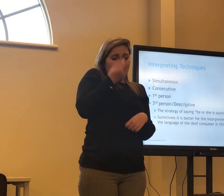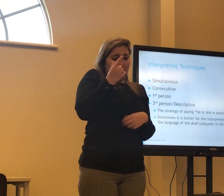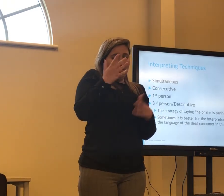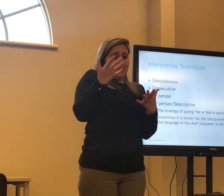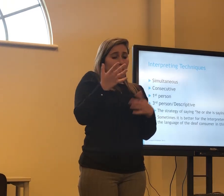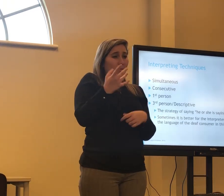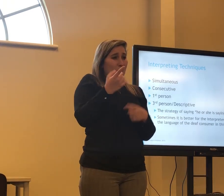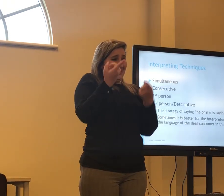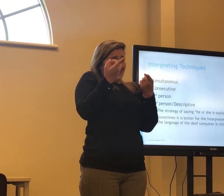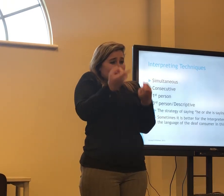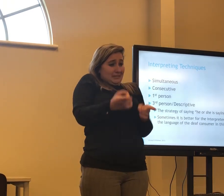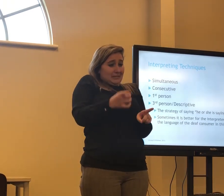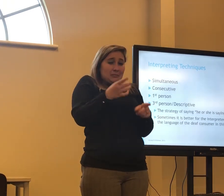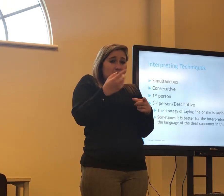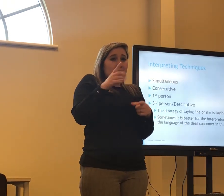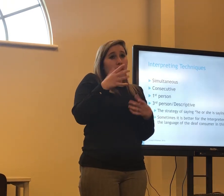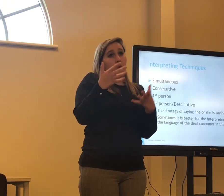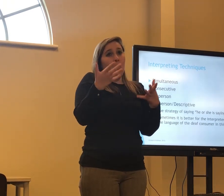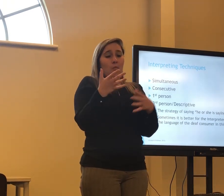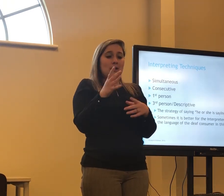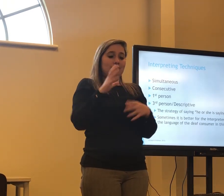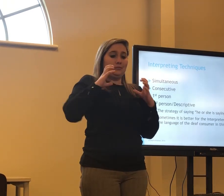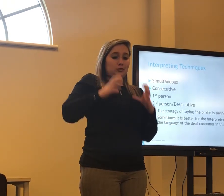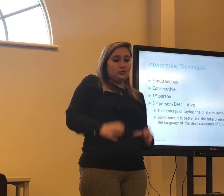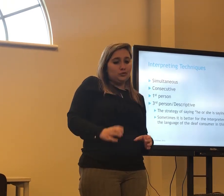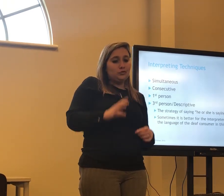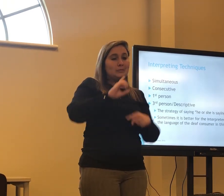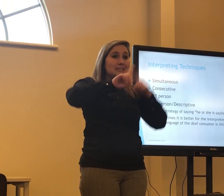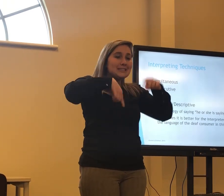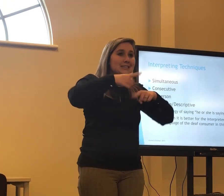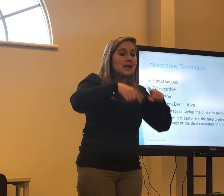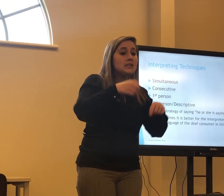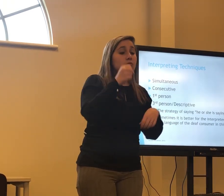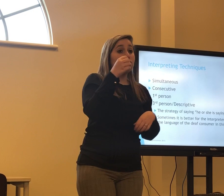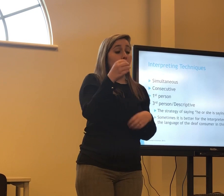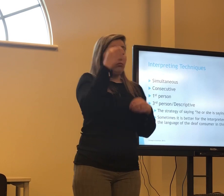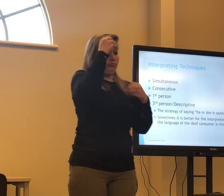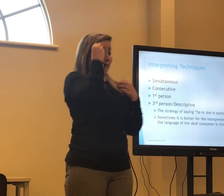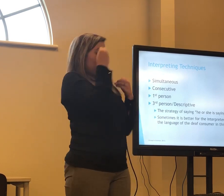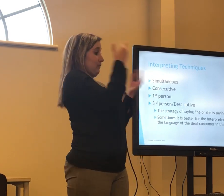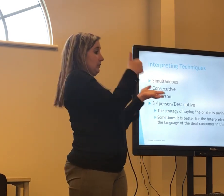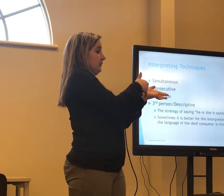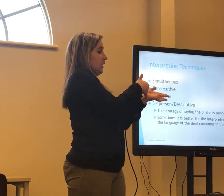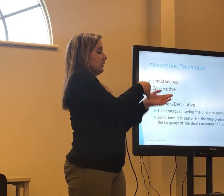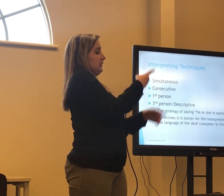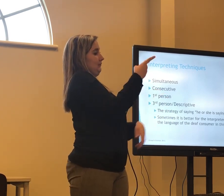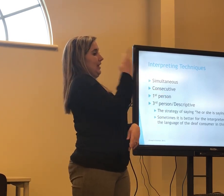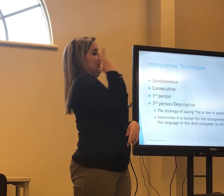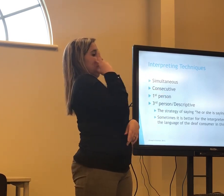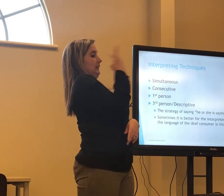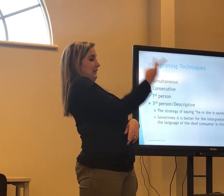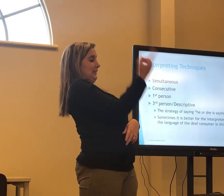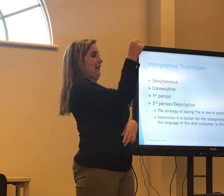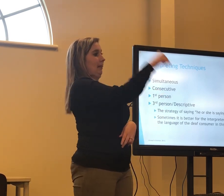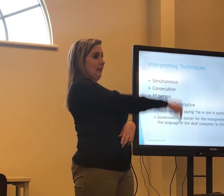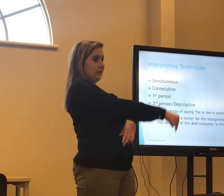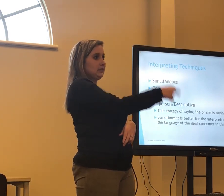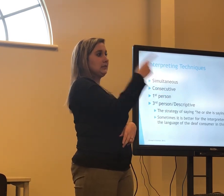not making sense. So I'm going to describe it to him. I'm going to tell him what I'm seeing. And excellent, like when they're having the hallucination